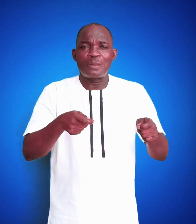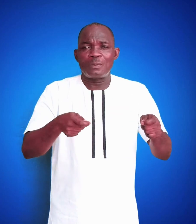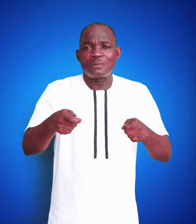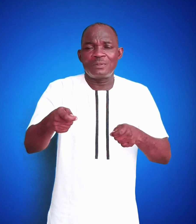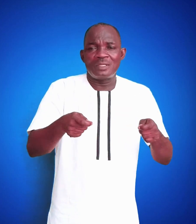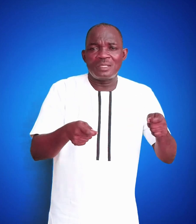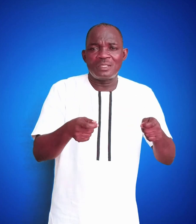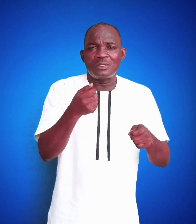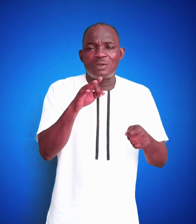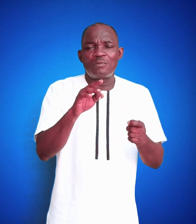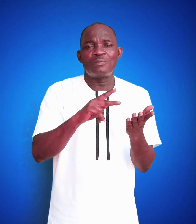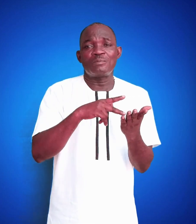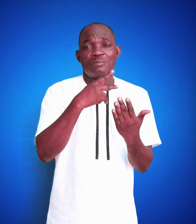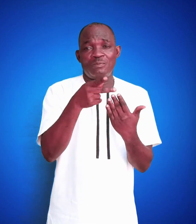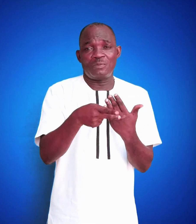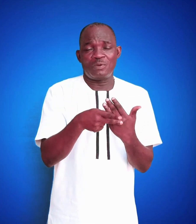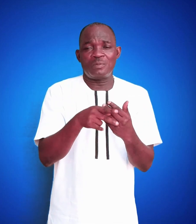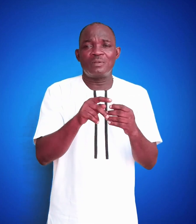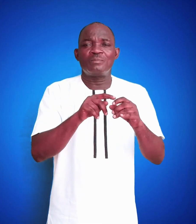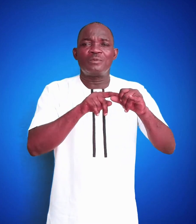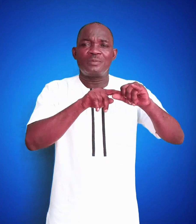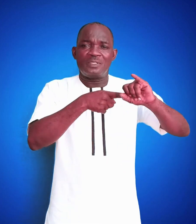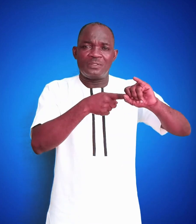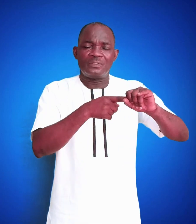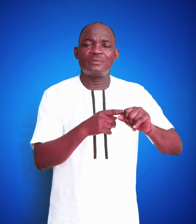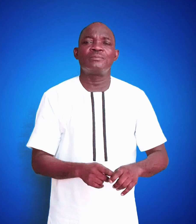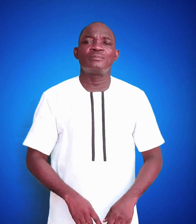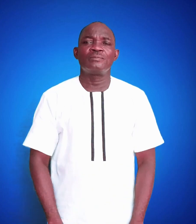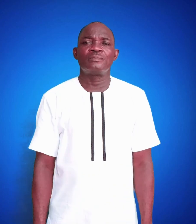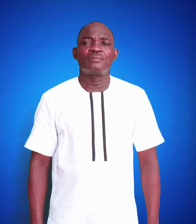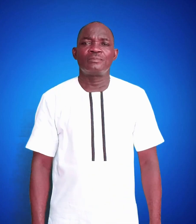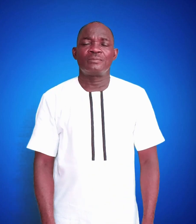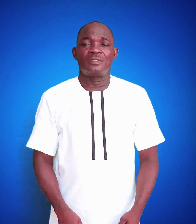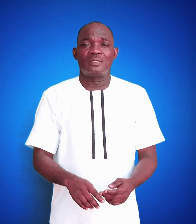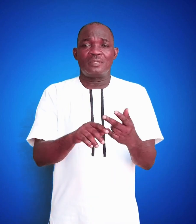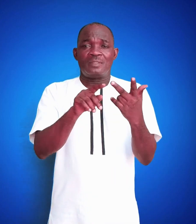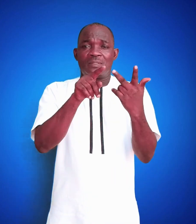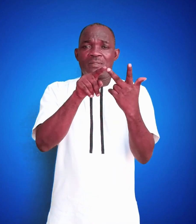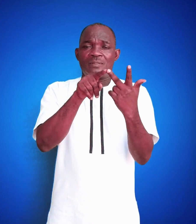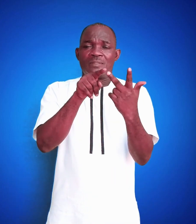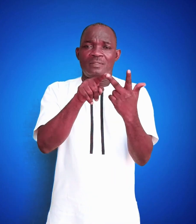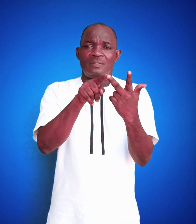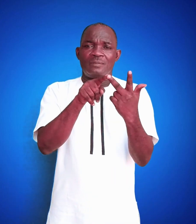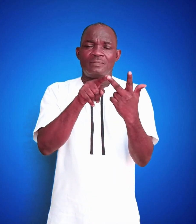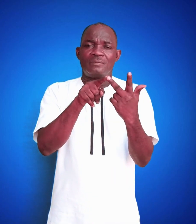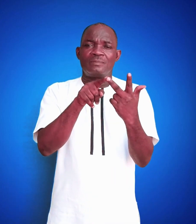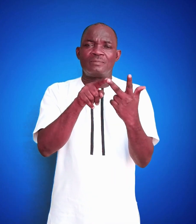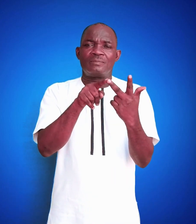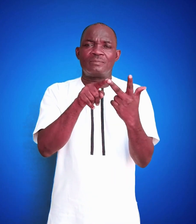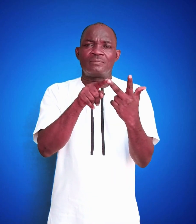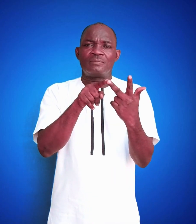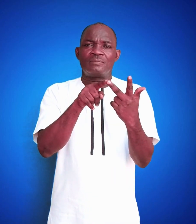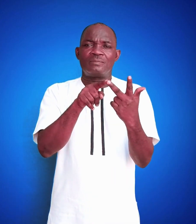Coordination of program implementation. 3.